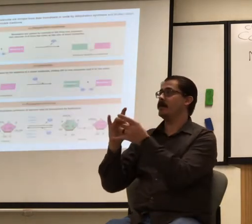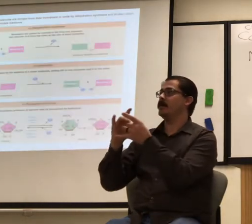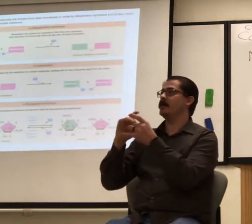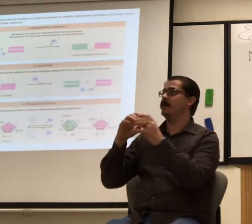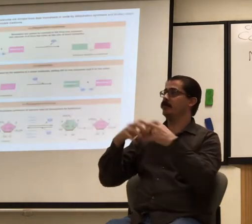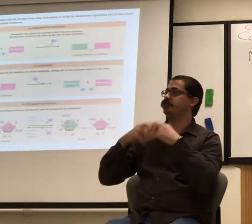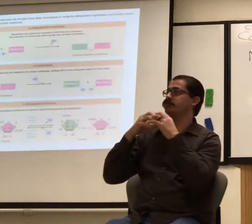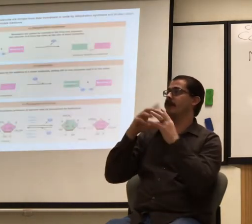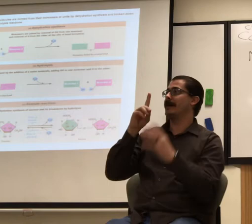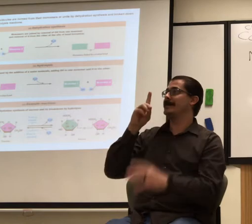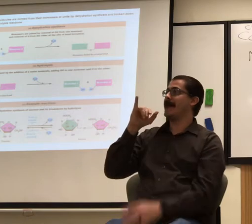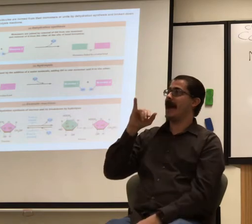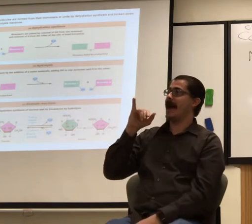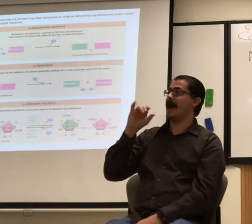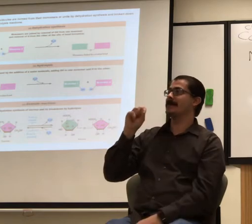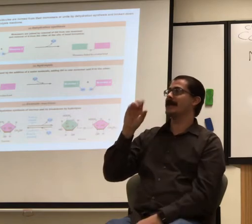disaccharides.